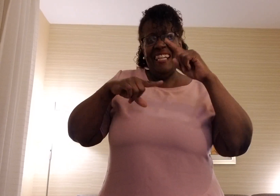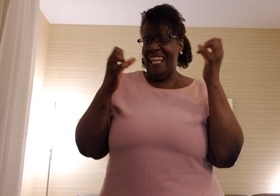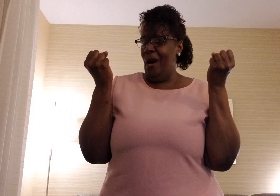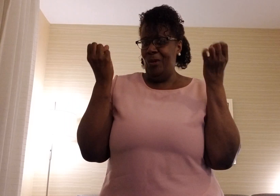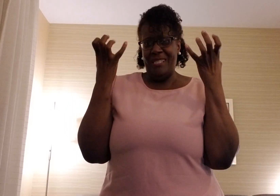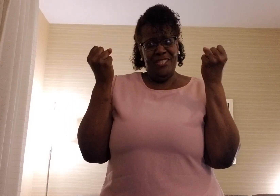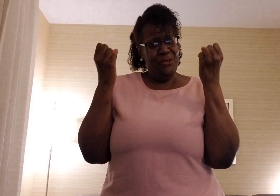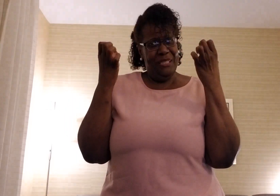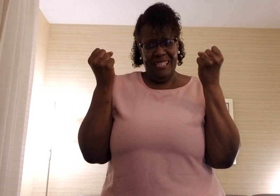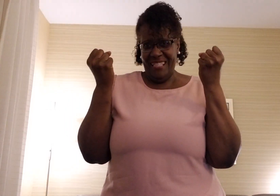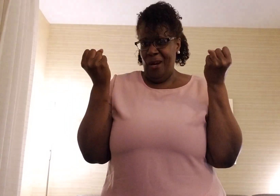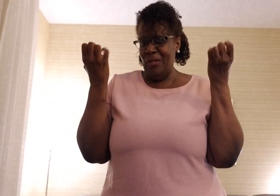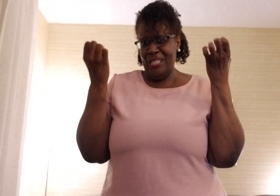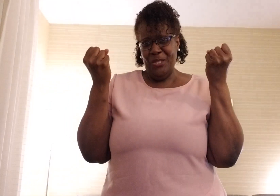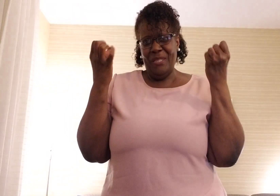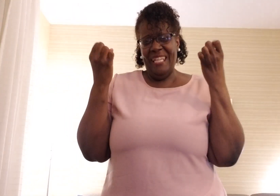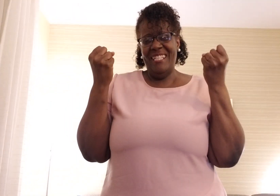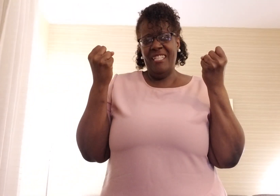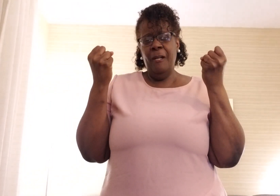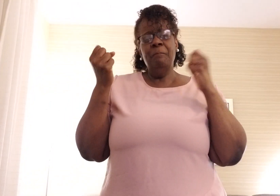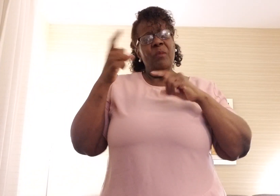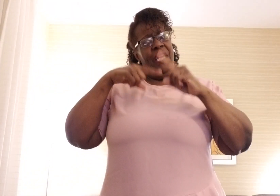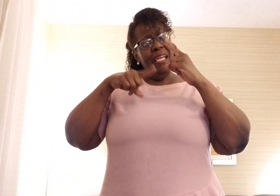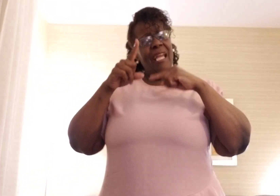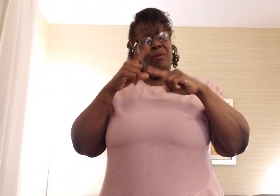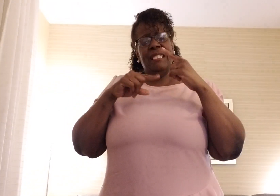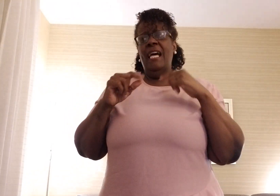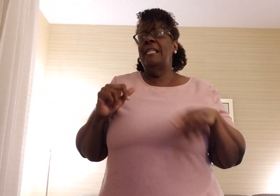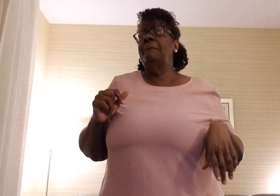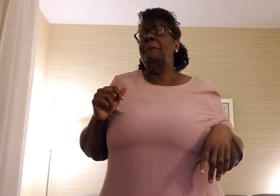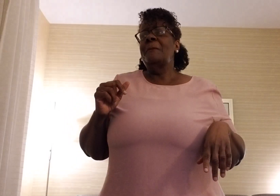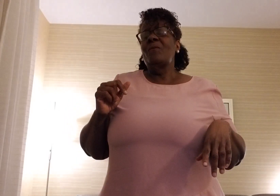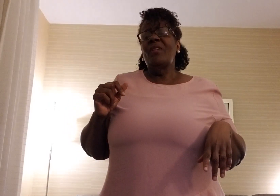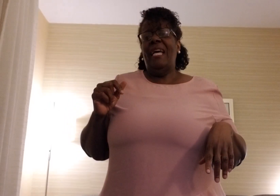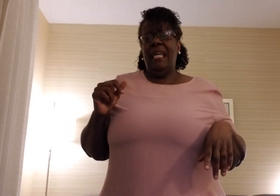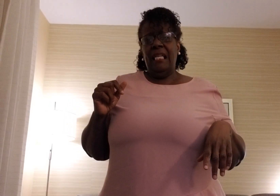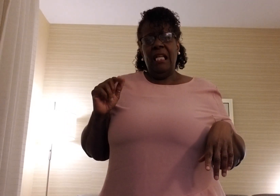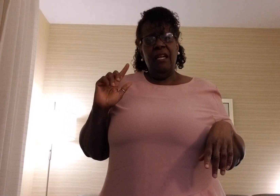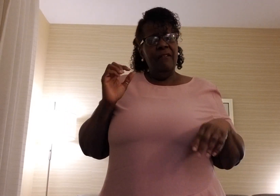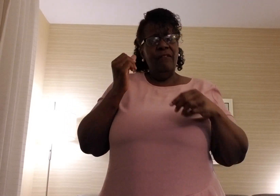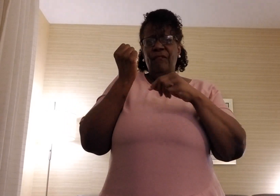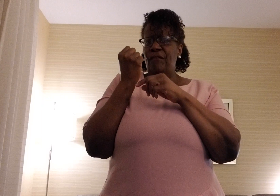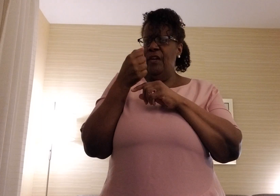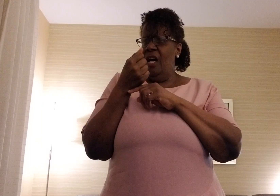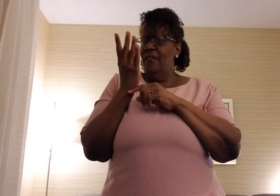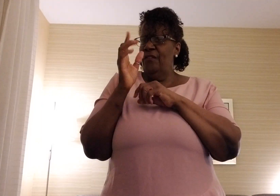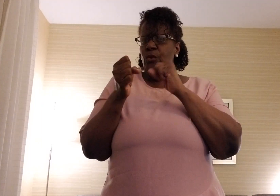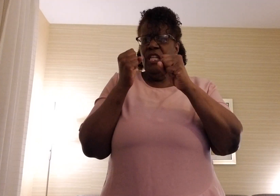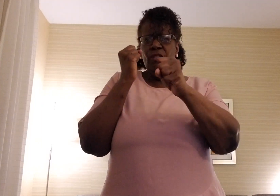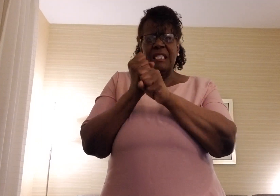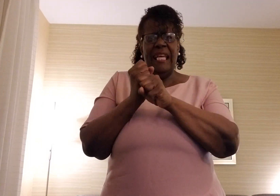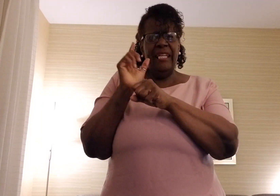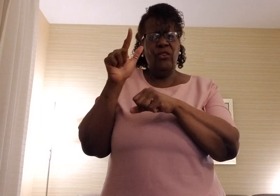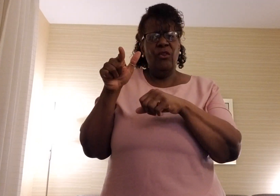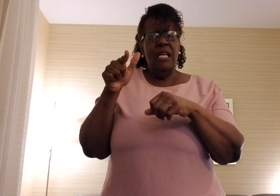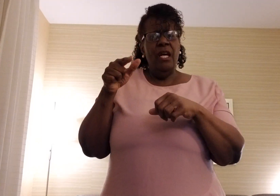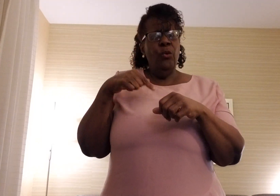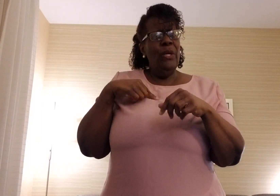I wasn't doing this. I wasn't doing ASL, and I was signed. And a few years later, we